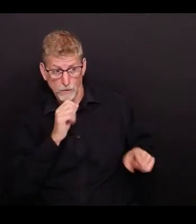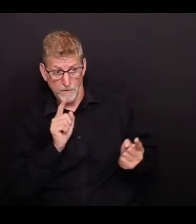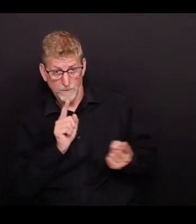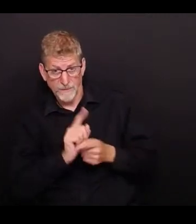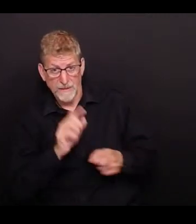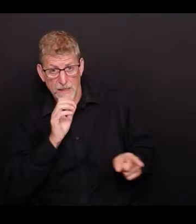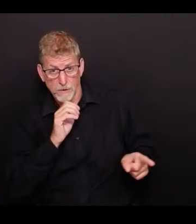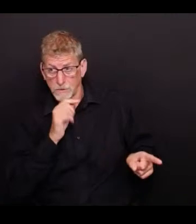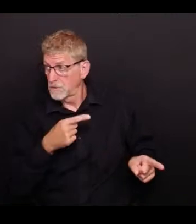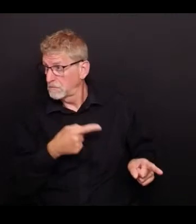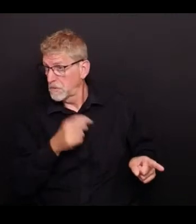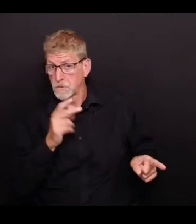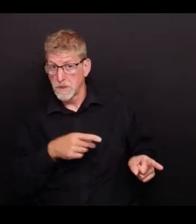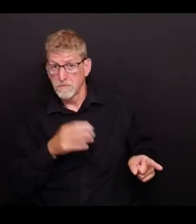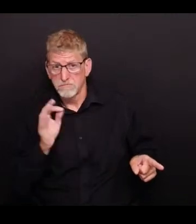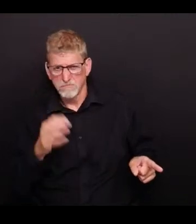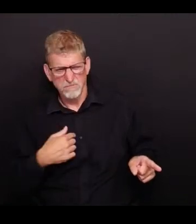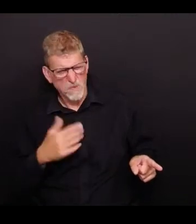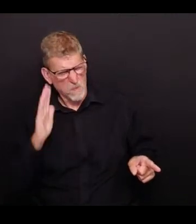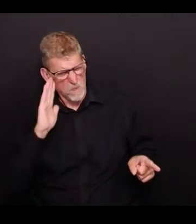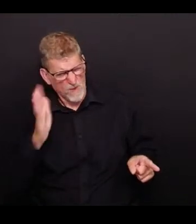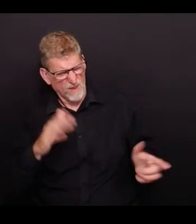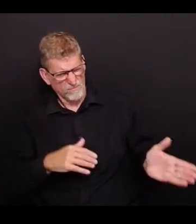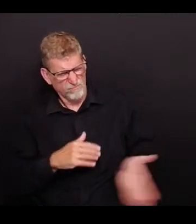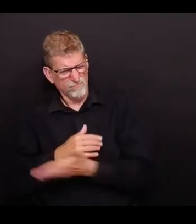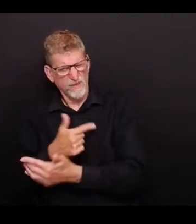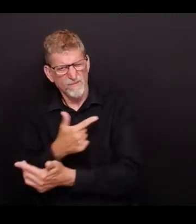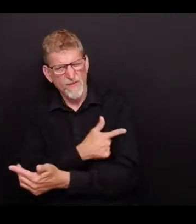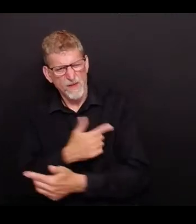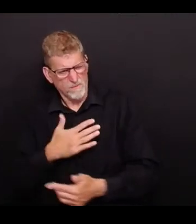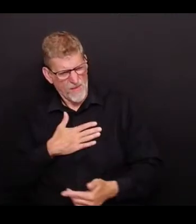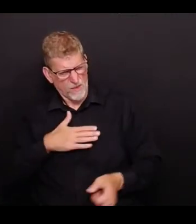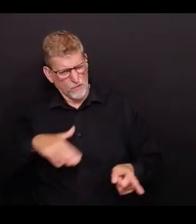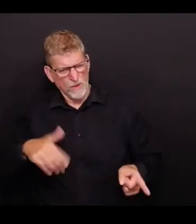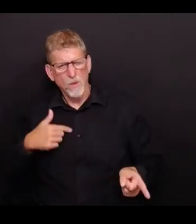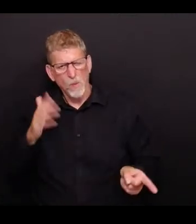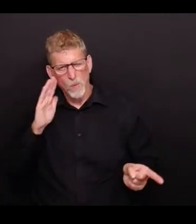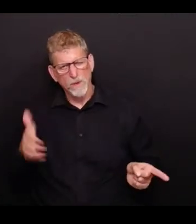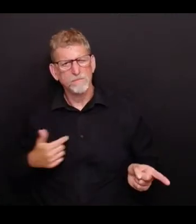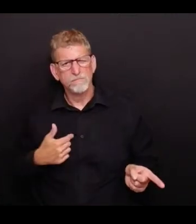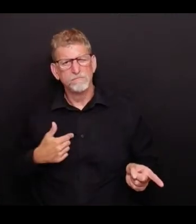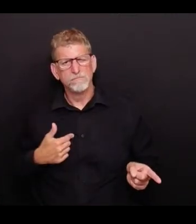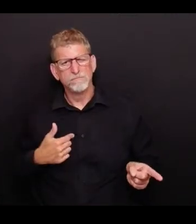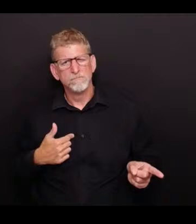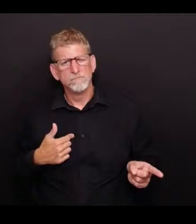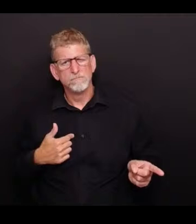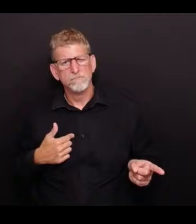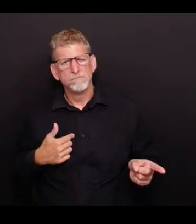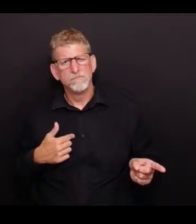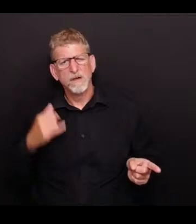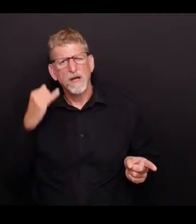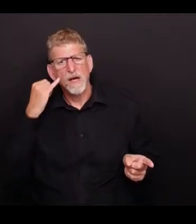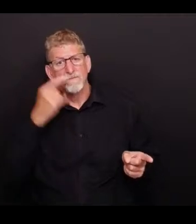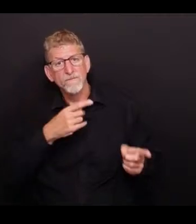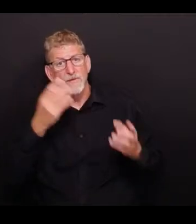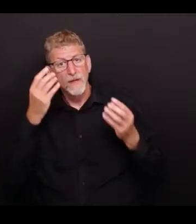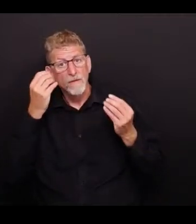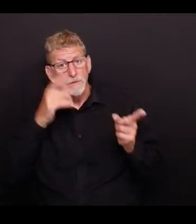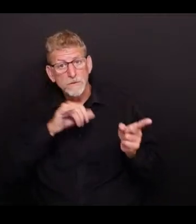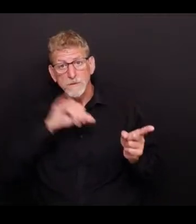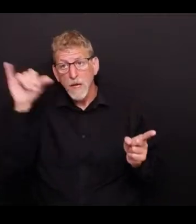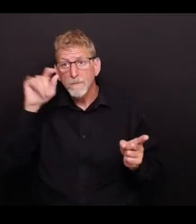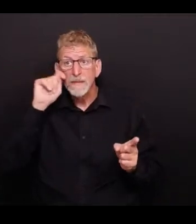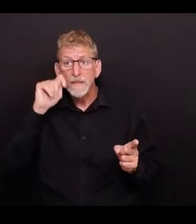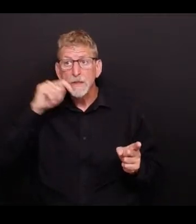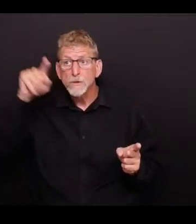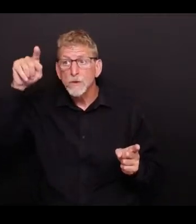and they show the data that may be similar to, or if the data, I should say, is similar to what we've seen with our teens. And if I had a